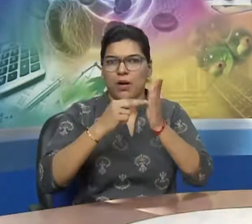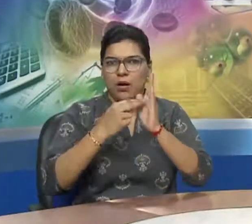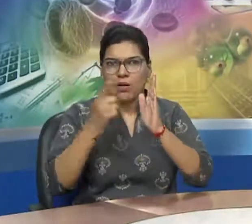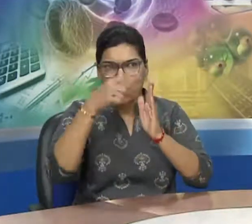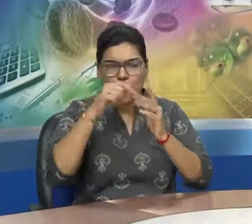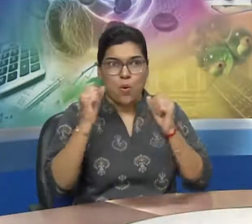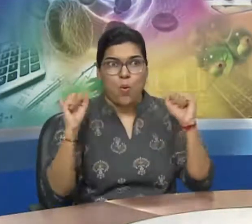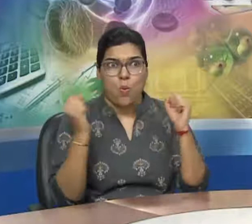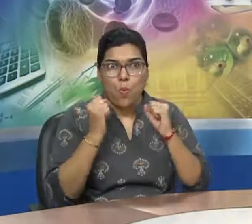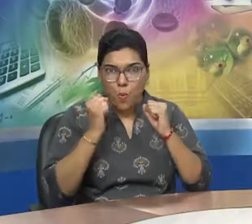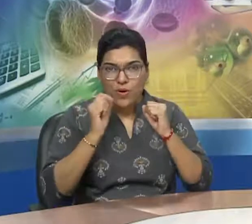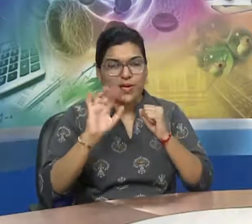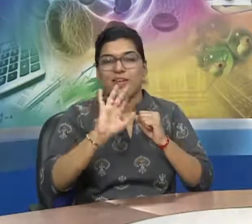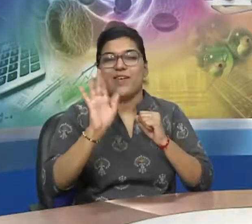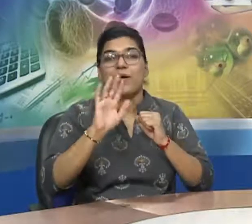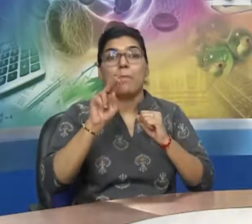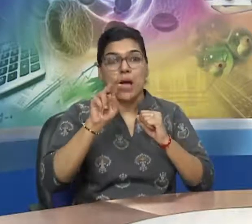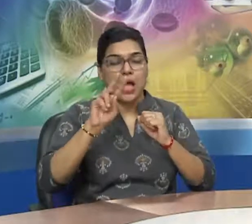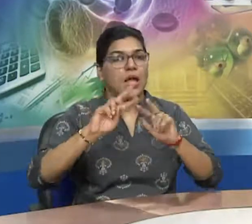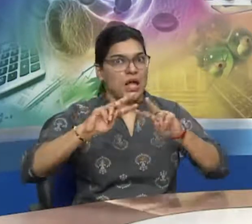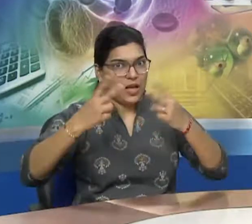Cold eyes.